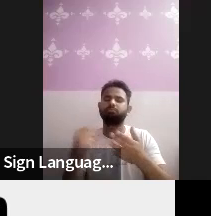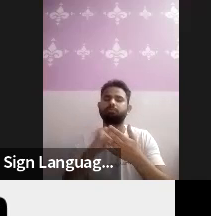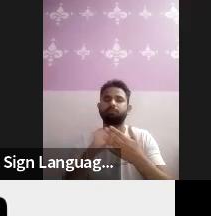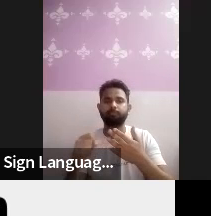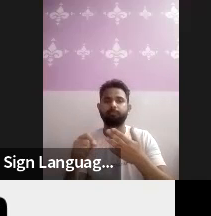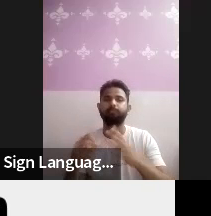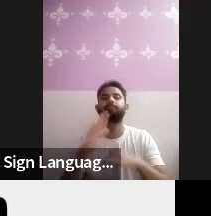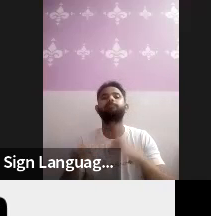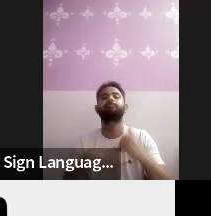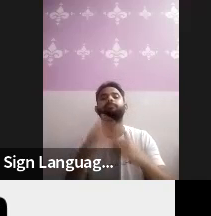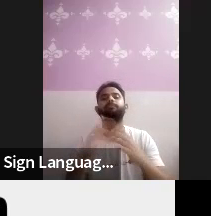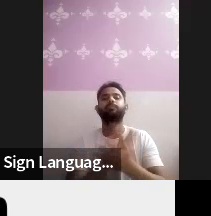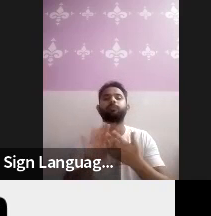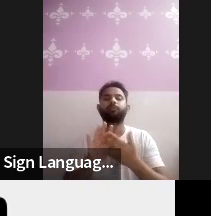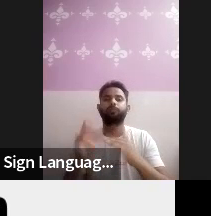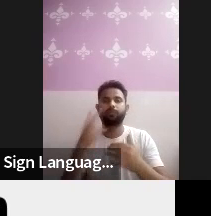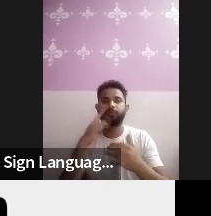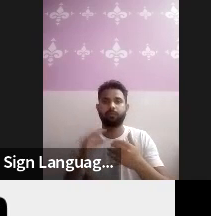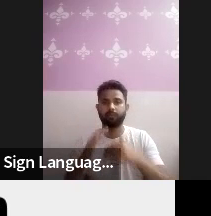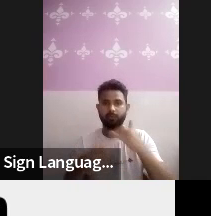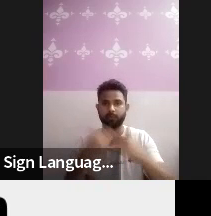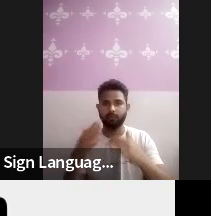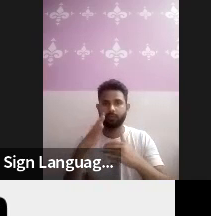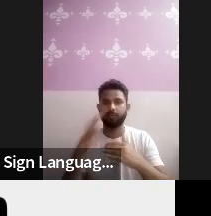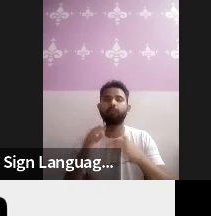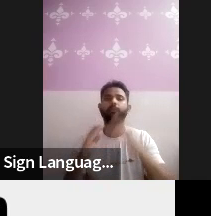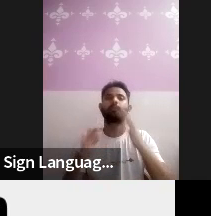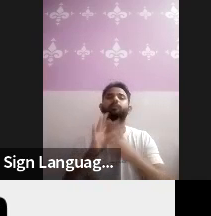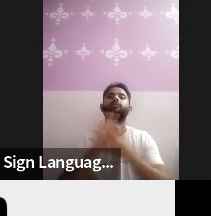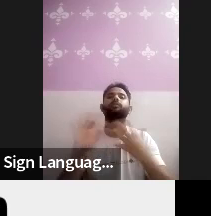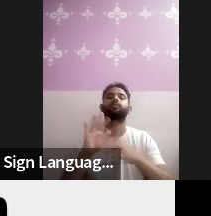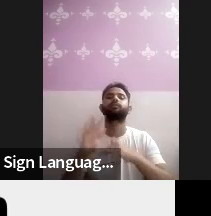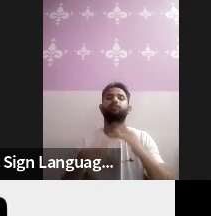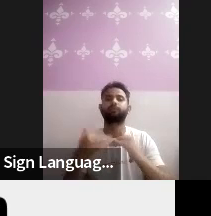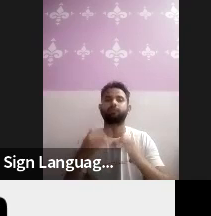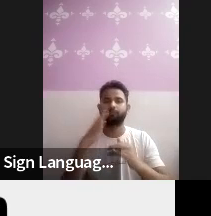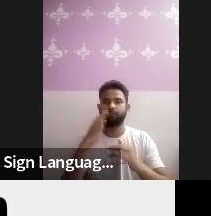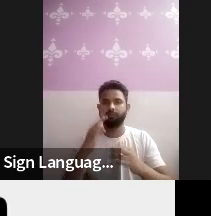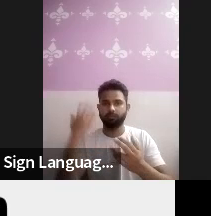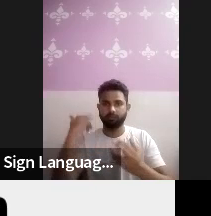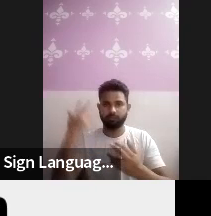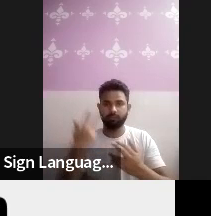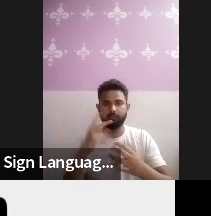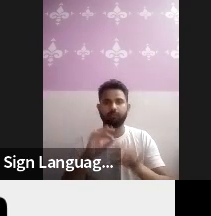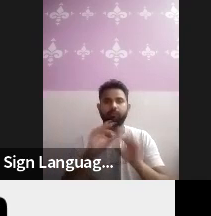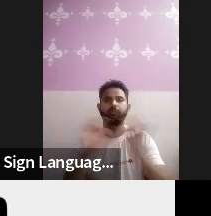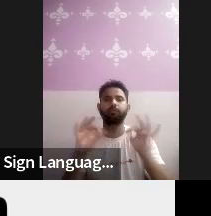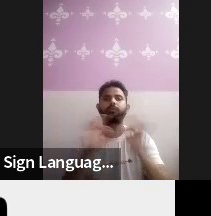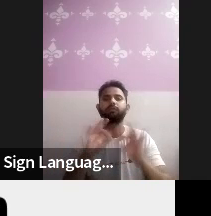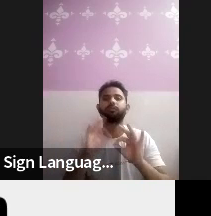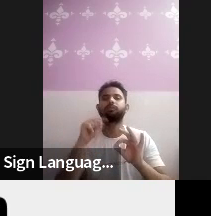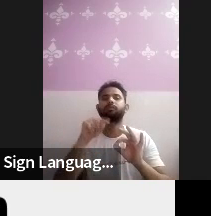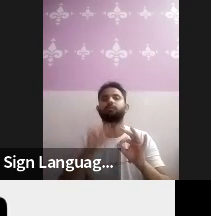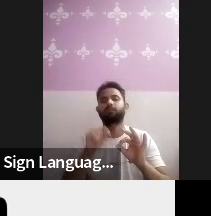standards are not understood. So that's why we suggest that an improved version of this would help them collect data, and then they could